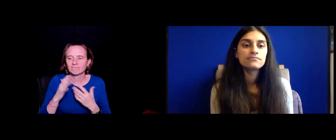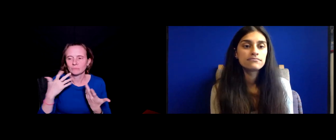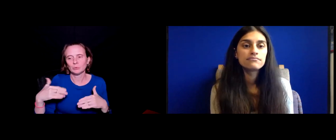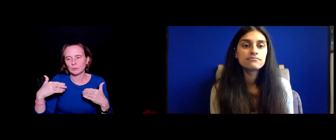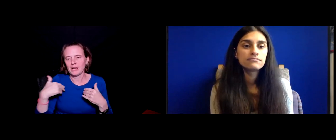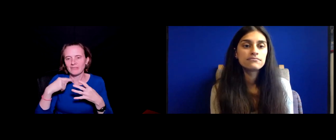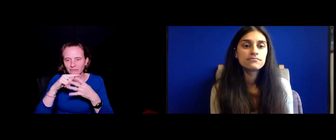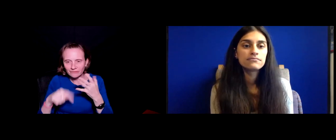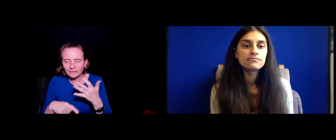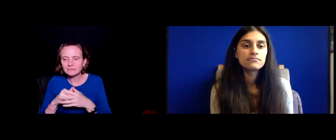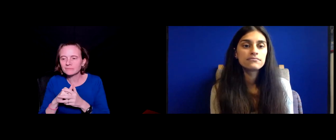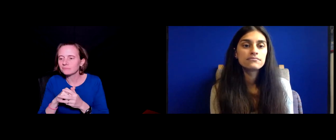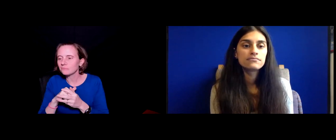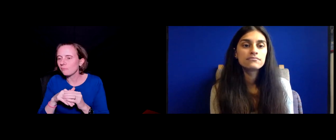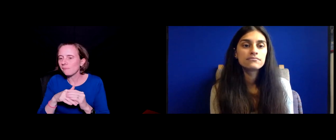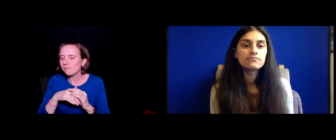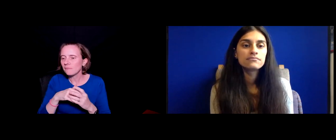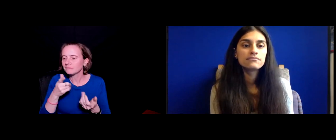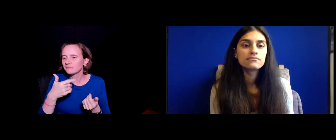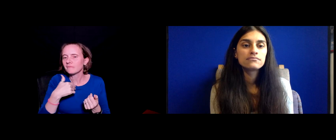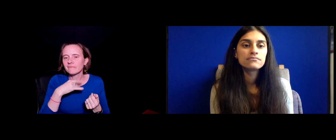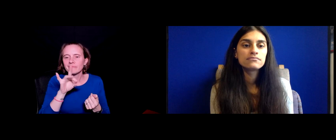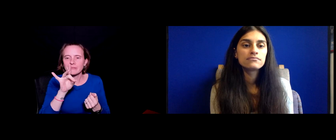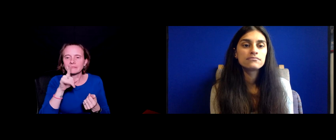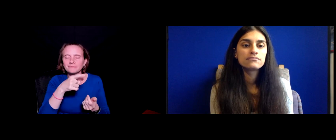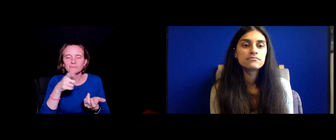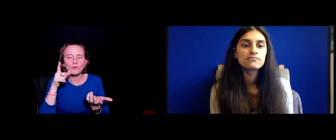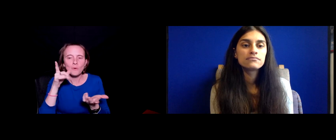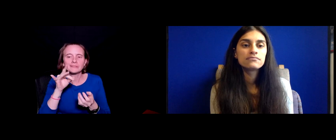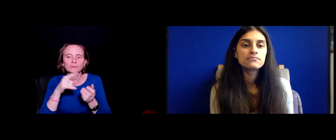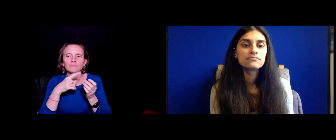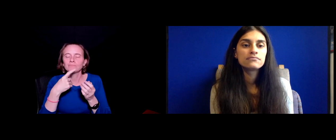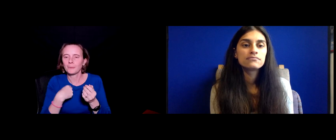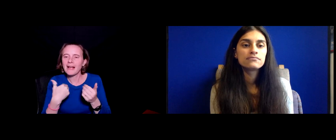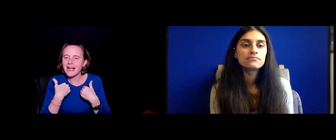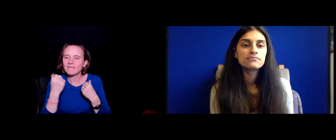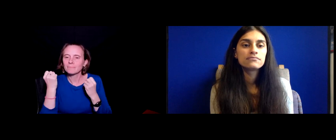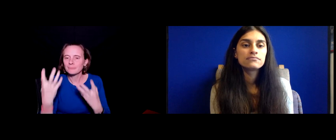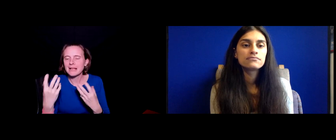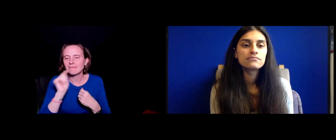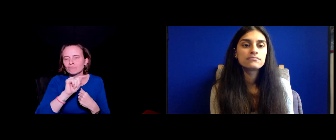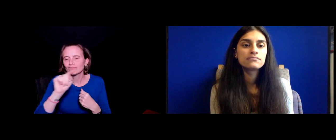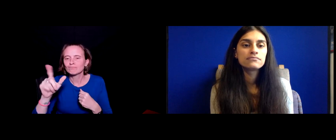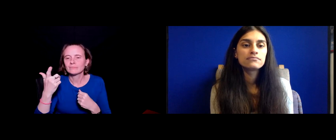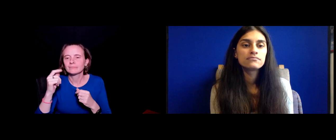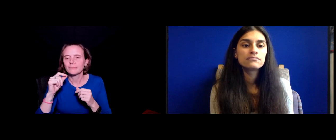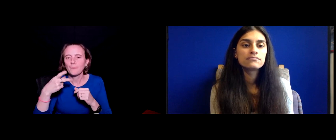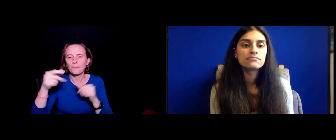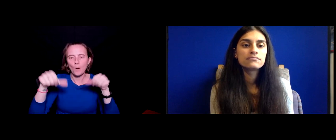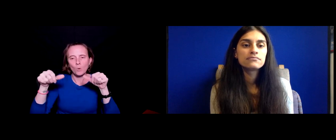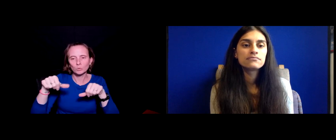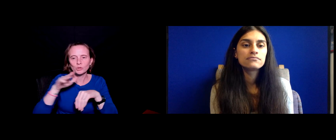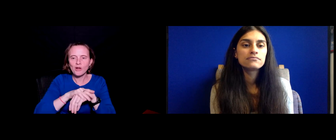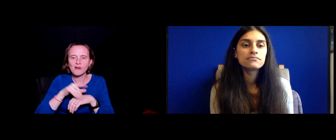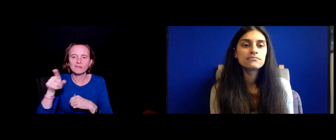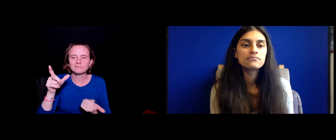but honestly, it happens and it really has an impact on so many people, and you might not realize it. Laura has said